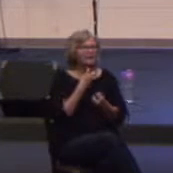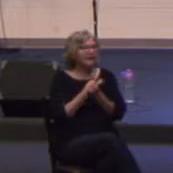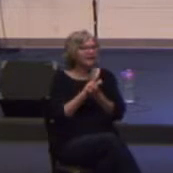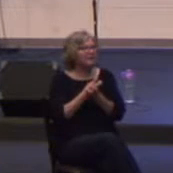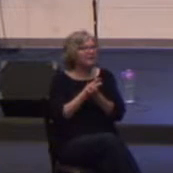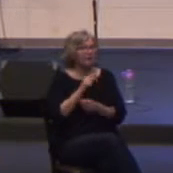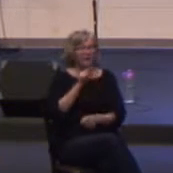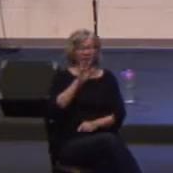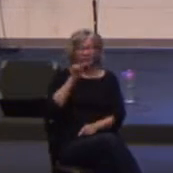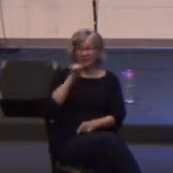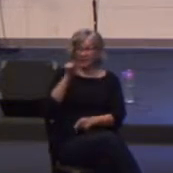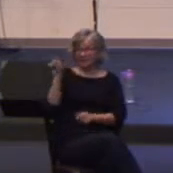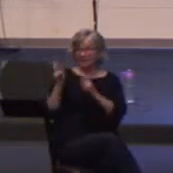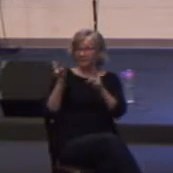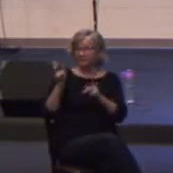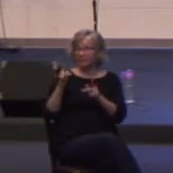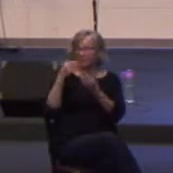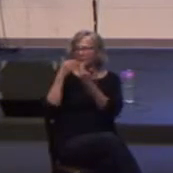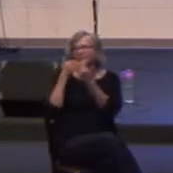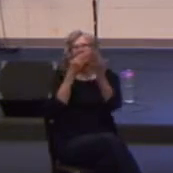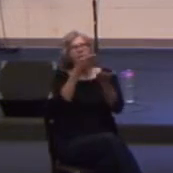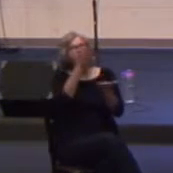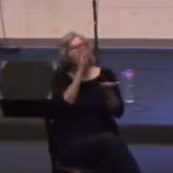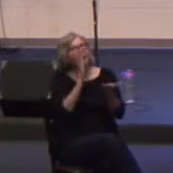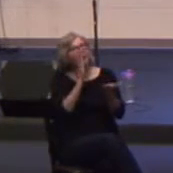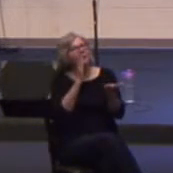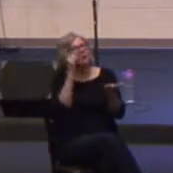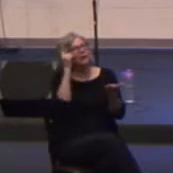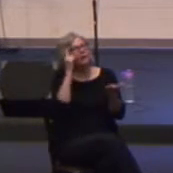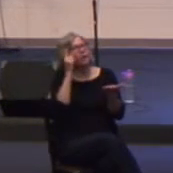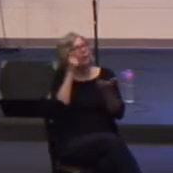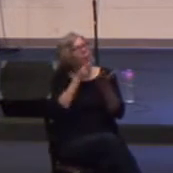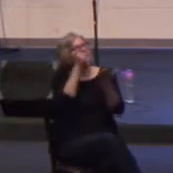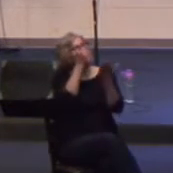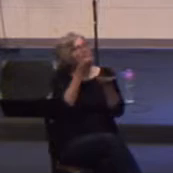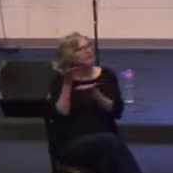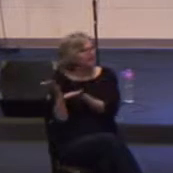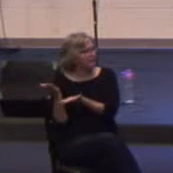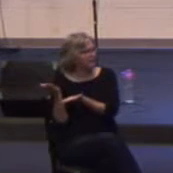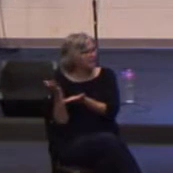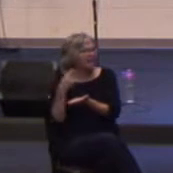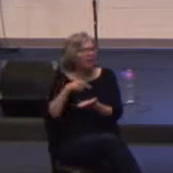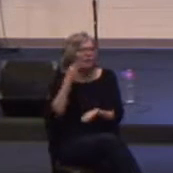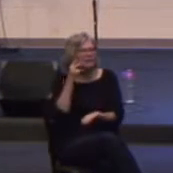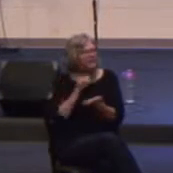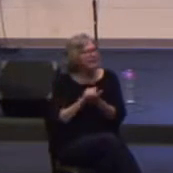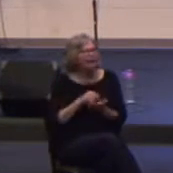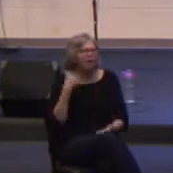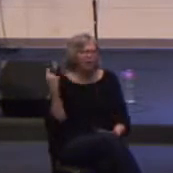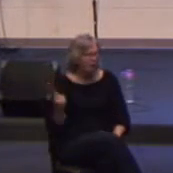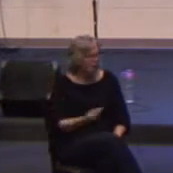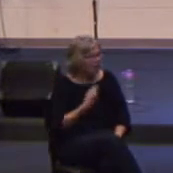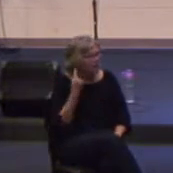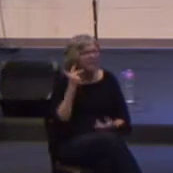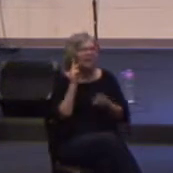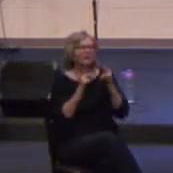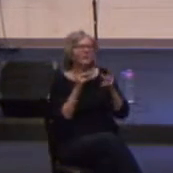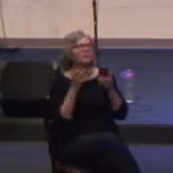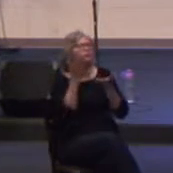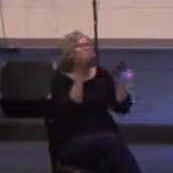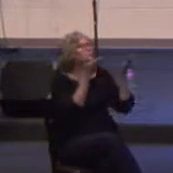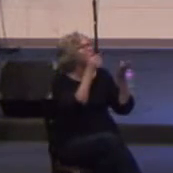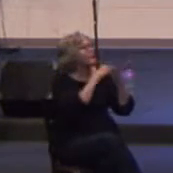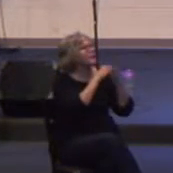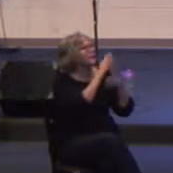are grateful to God for what He has given. This is what we see all the time when people go and serve in the parts of the world